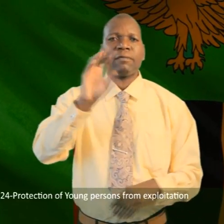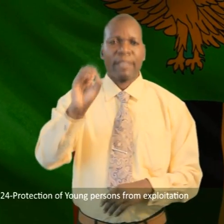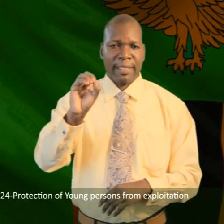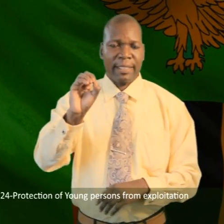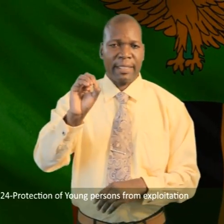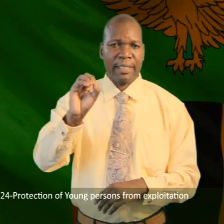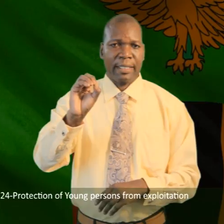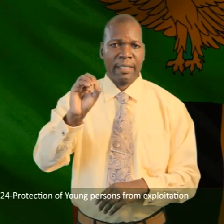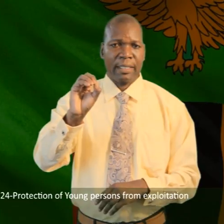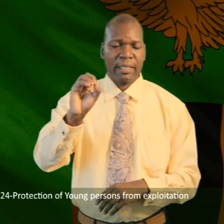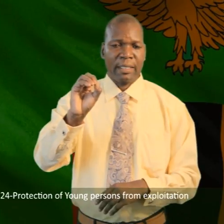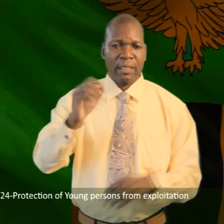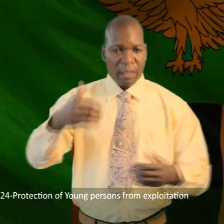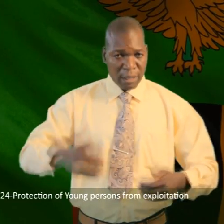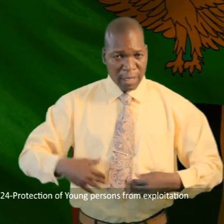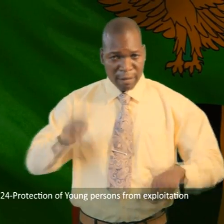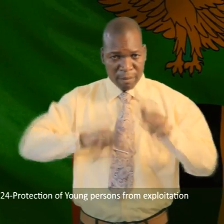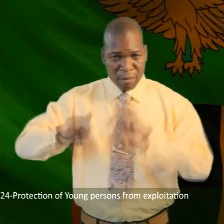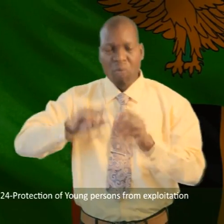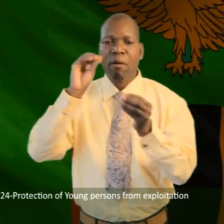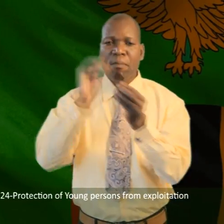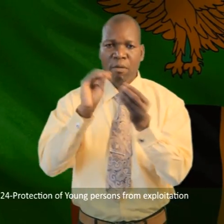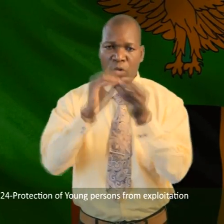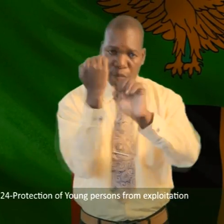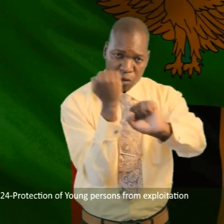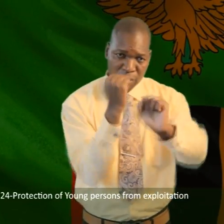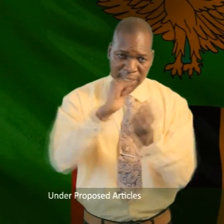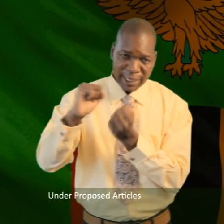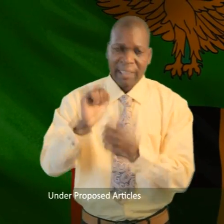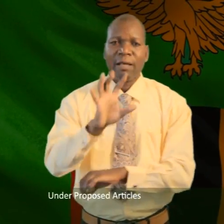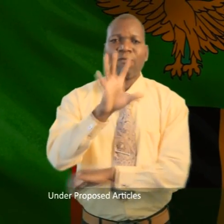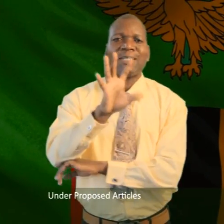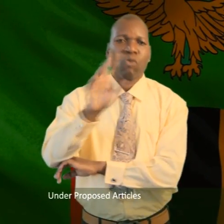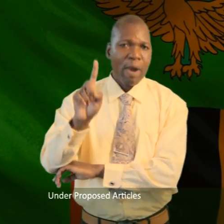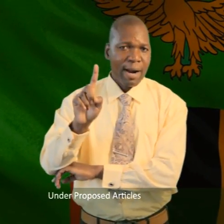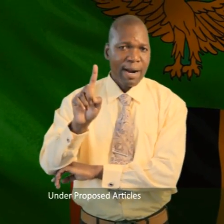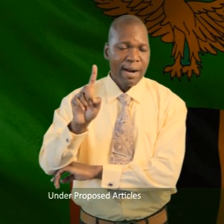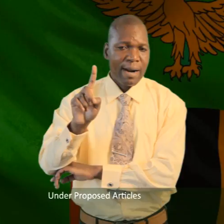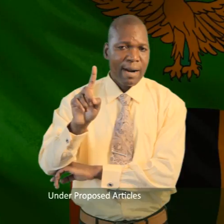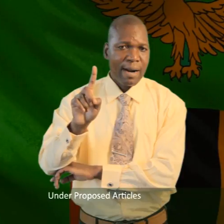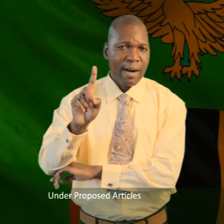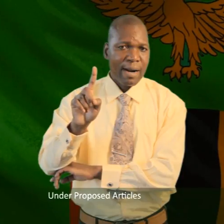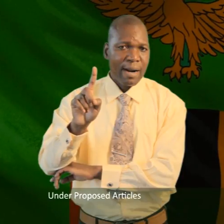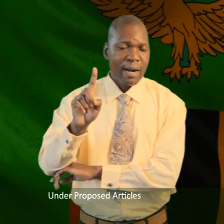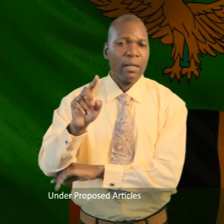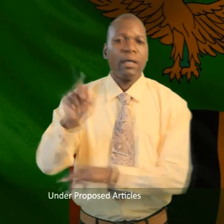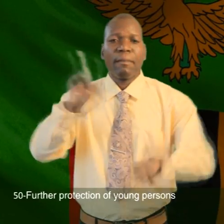24. Protection of young persons from exploitation. Under proposed articles, 50.